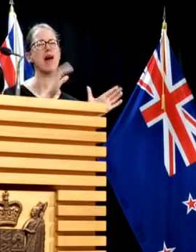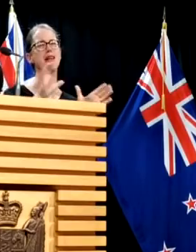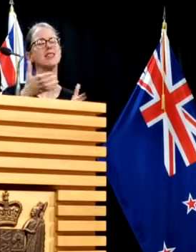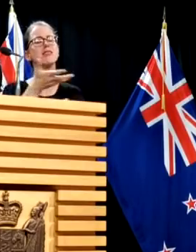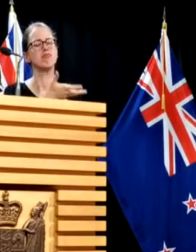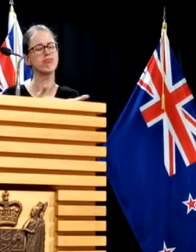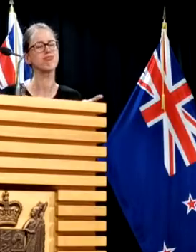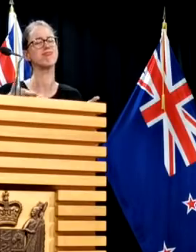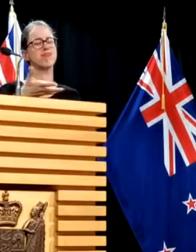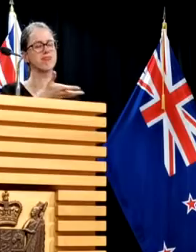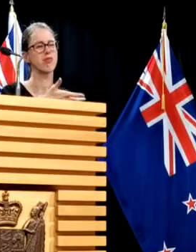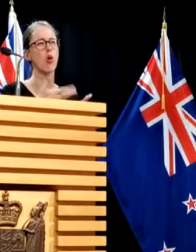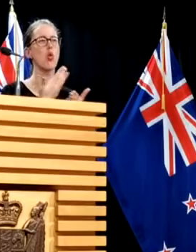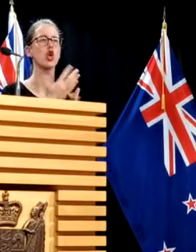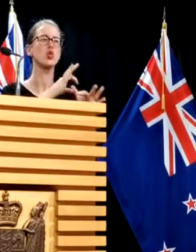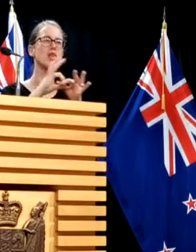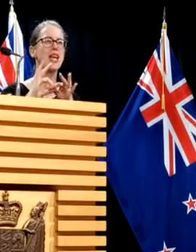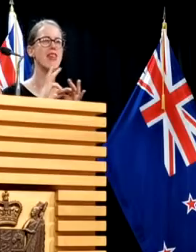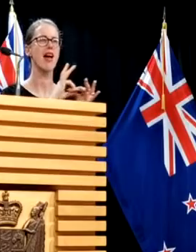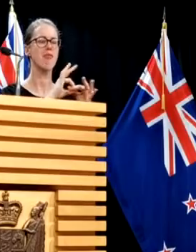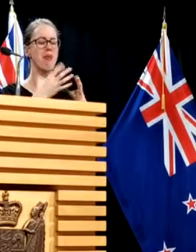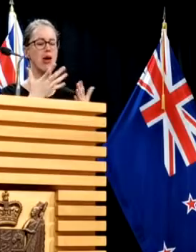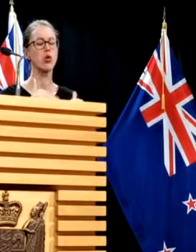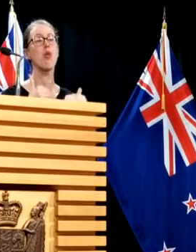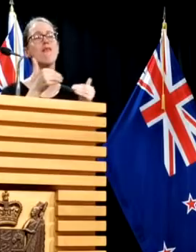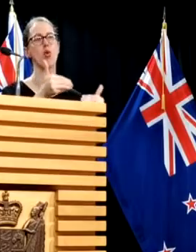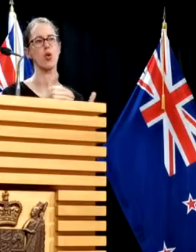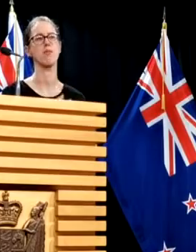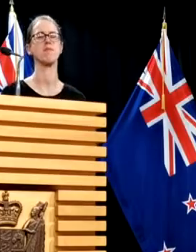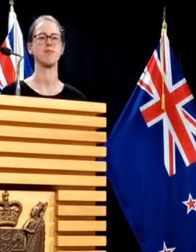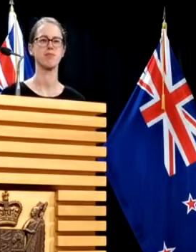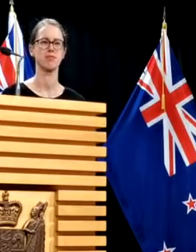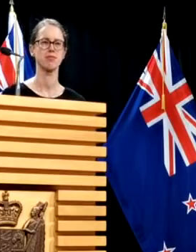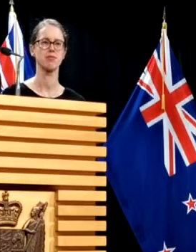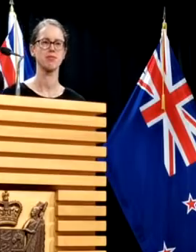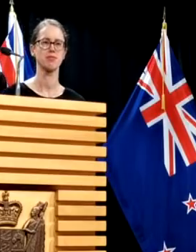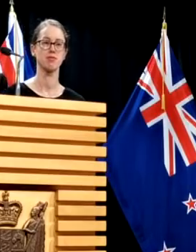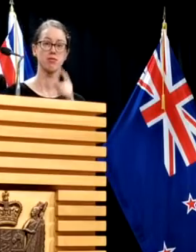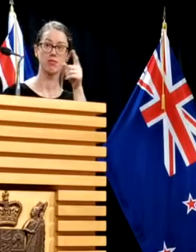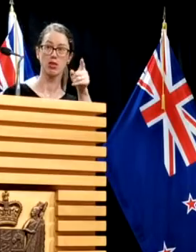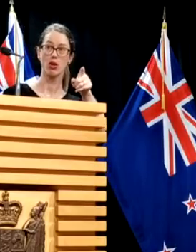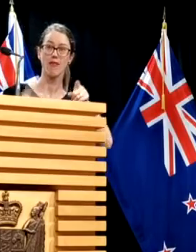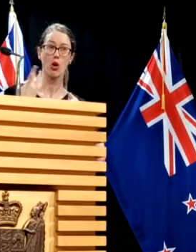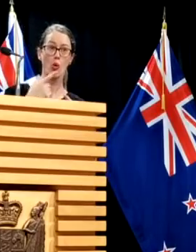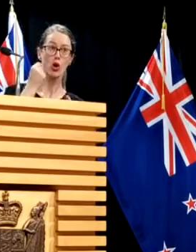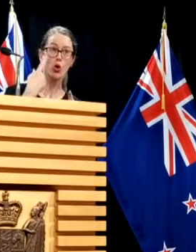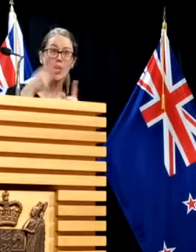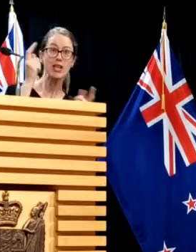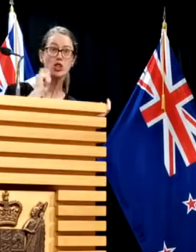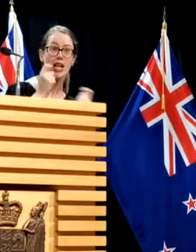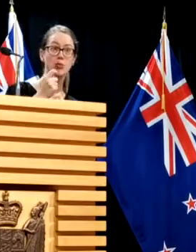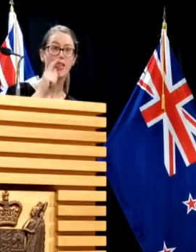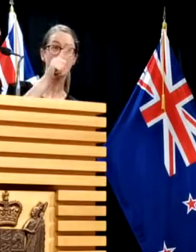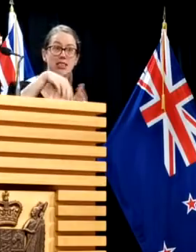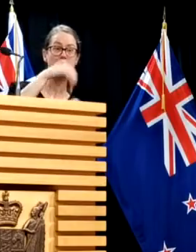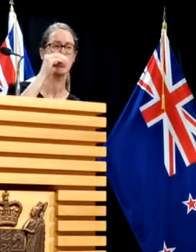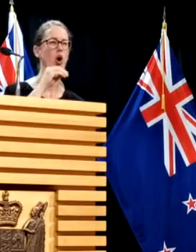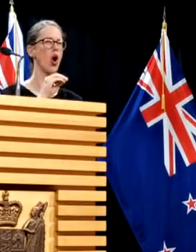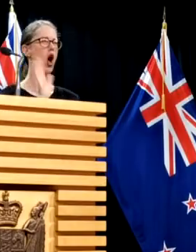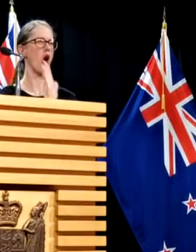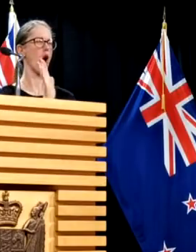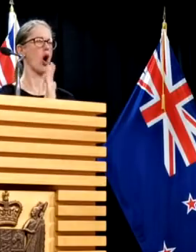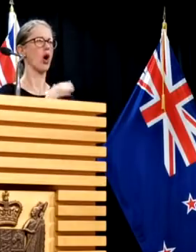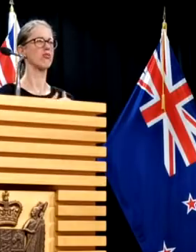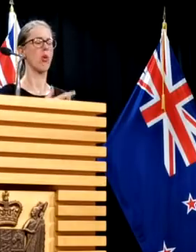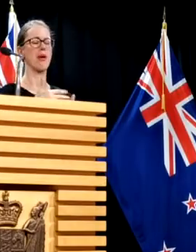take a genuinely cross-party position on how we're going to have this discussion and debate. Could we move on those terms, though? Could you see it? Yeah, you would have to